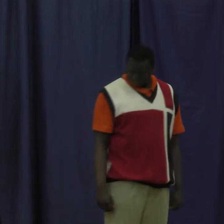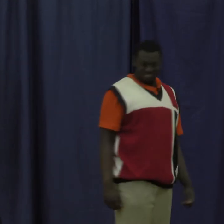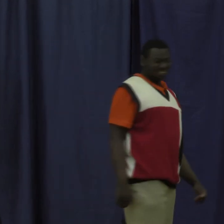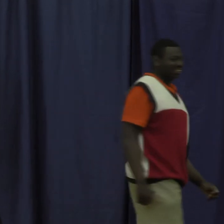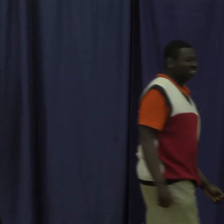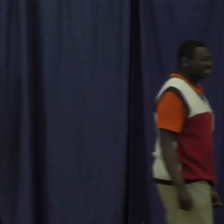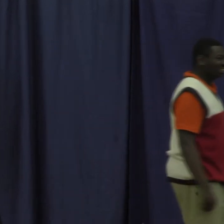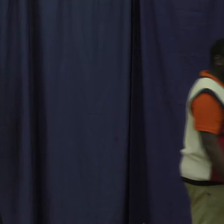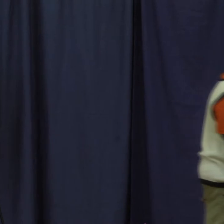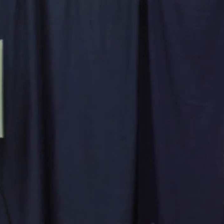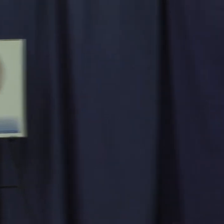Thank you.